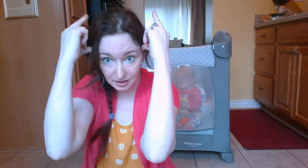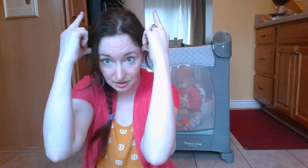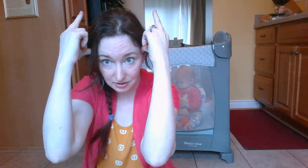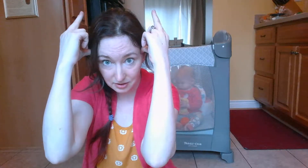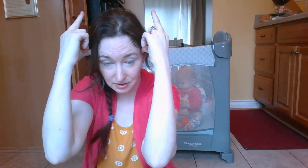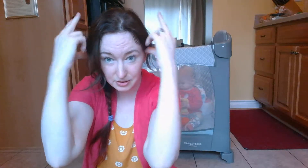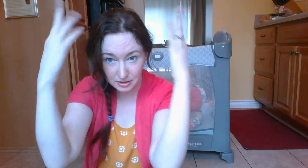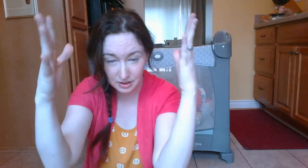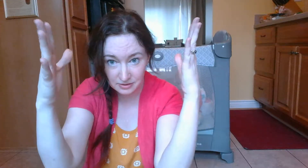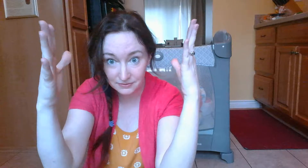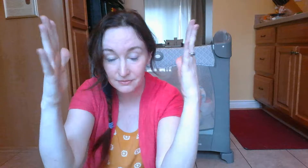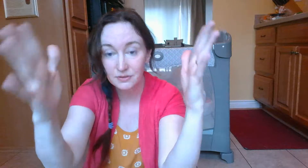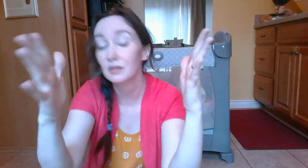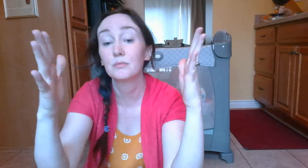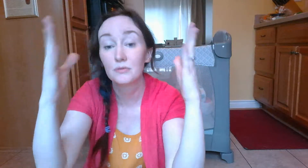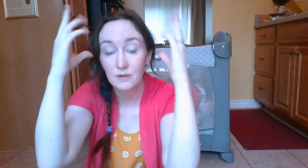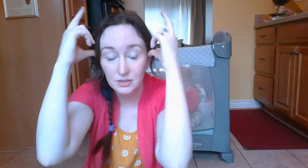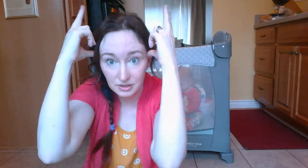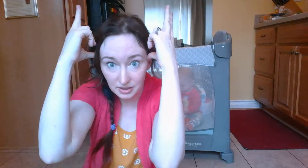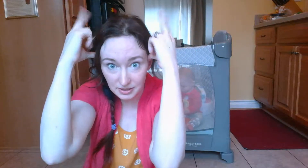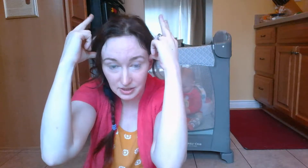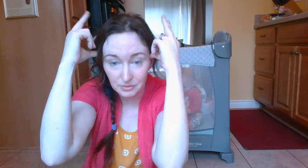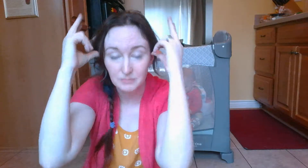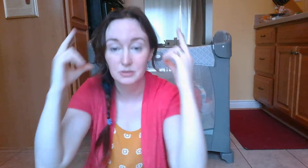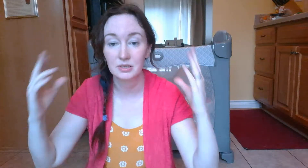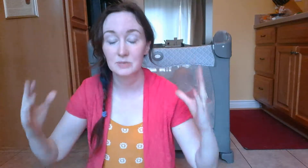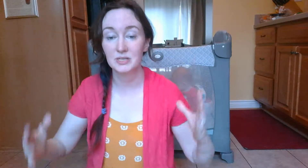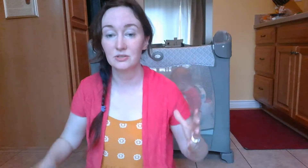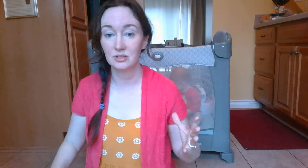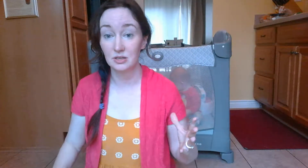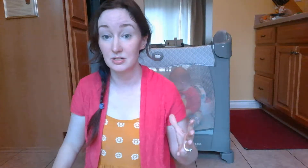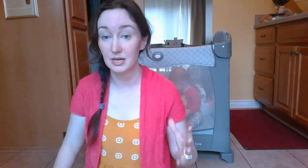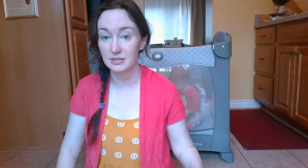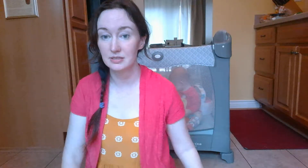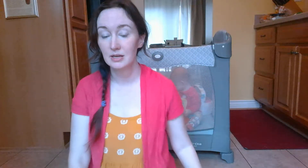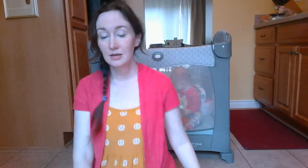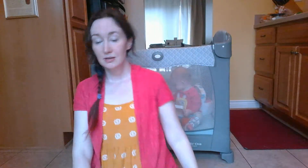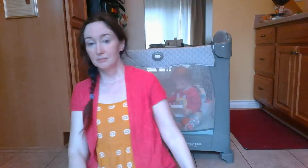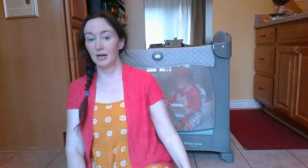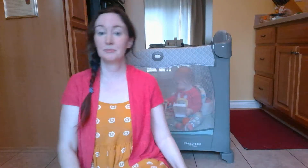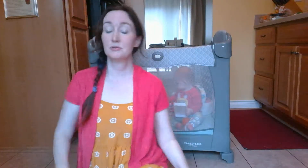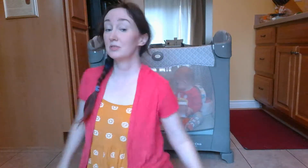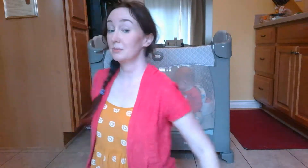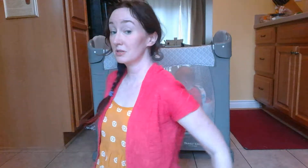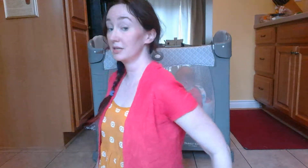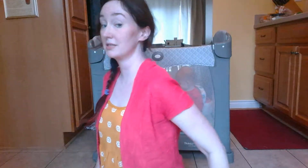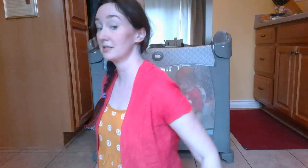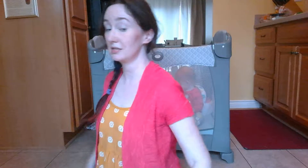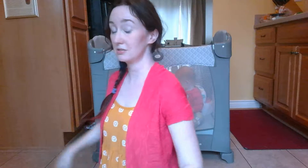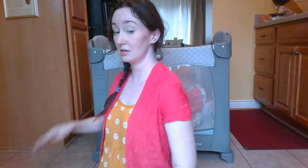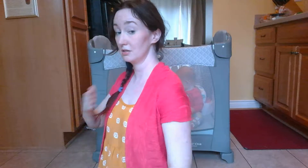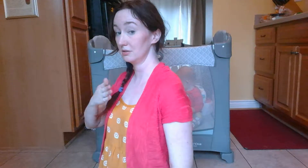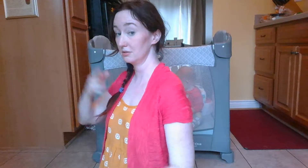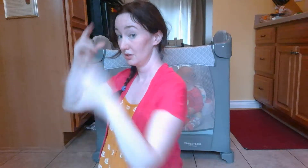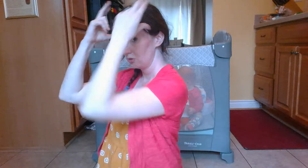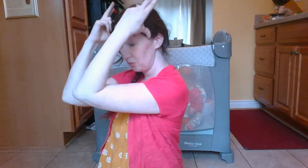bunny. And you can kind of, I feel like from the front, you can kind of tell what I'm doing, especially in the context. But I mostly keep turning to the side to show you what